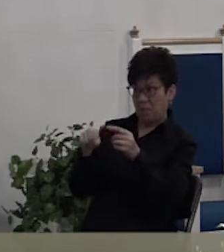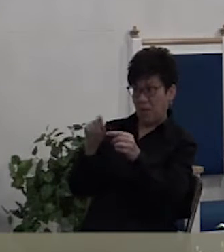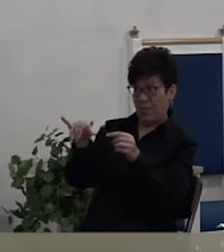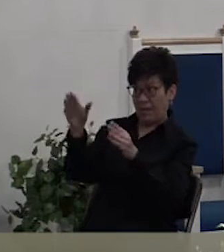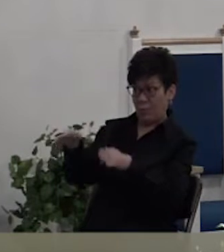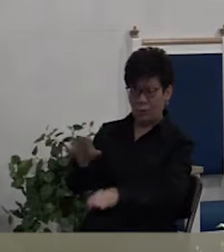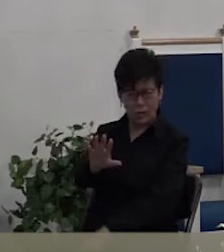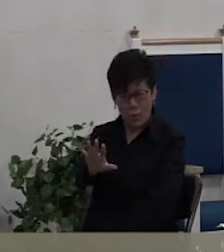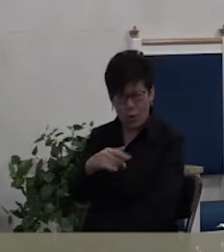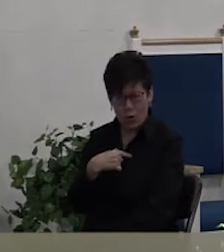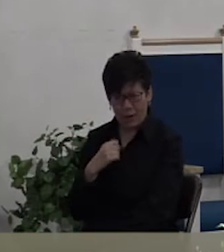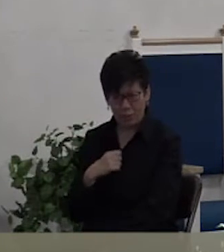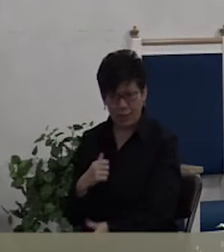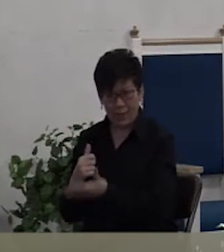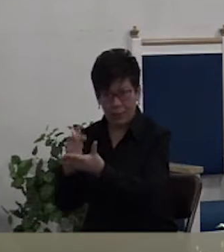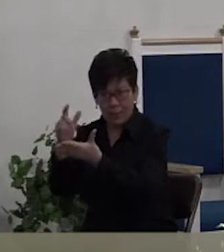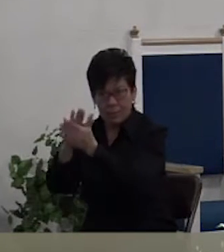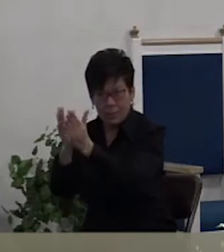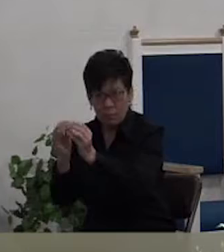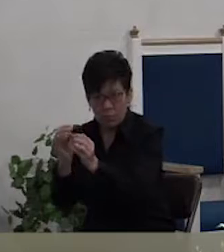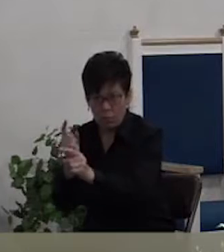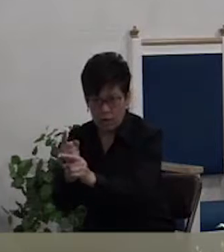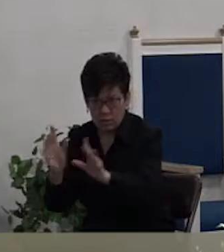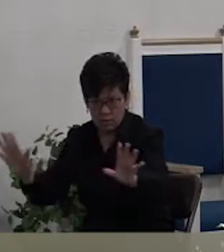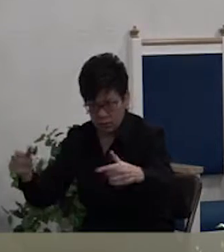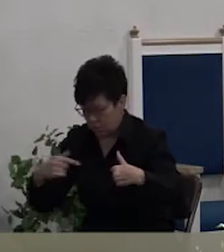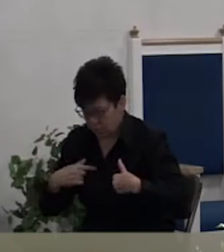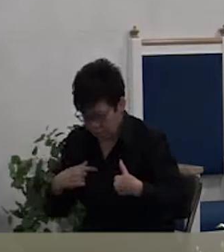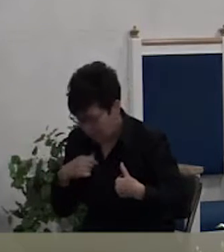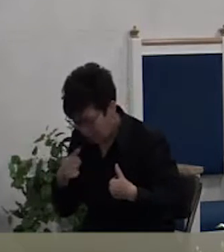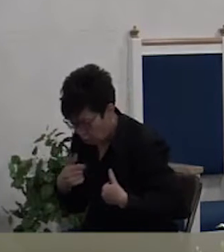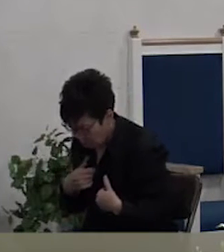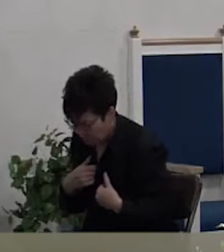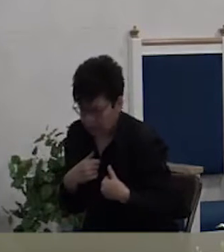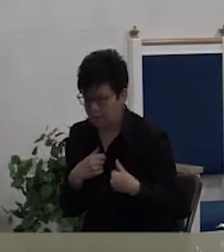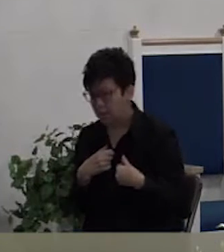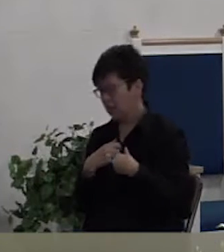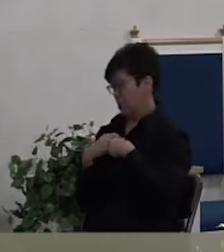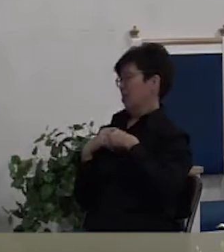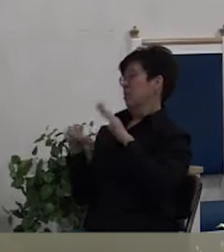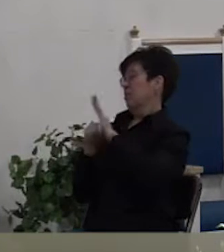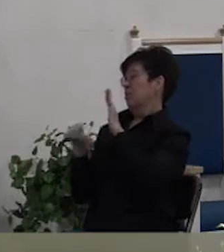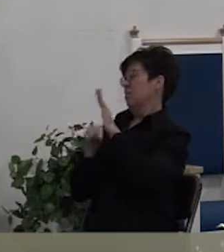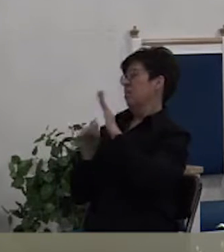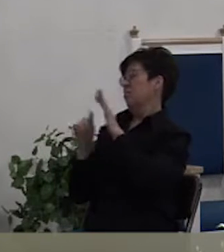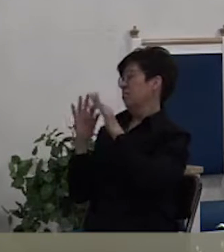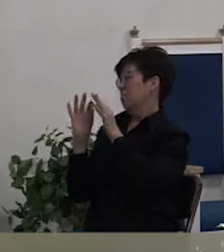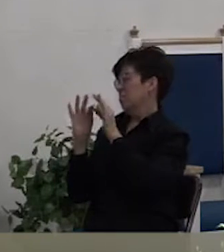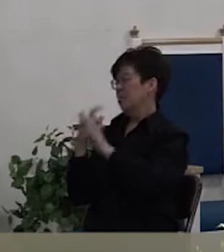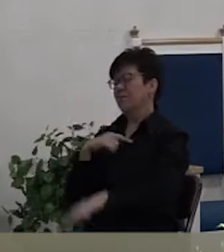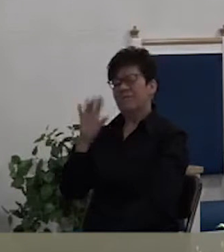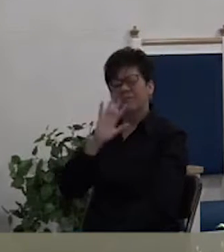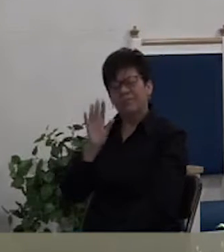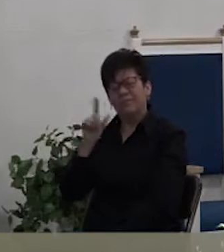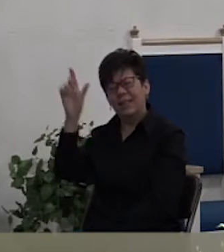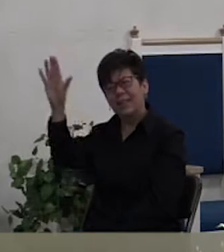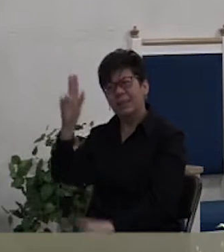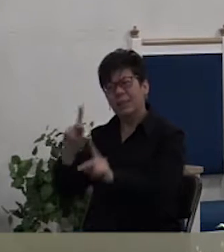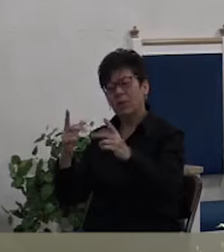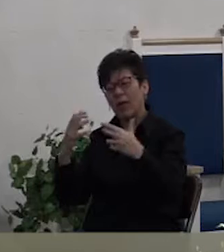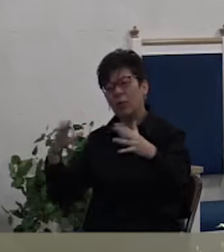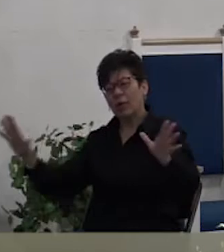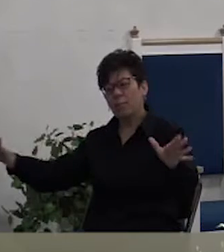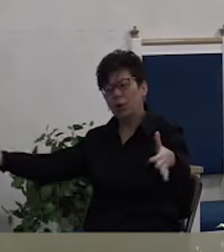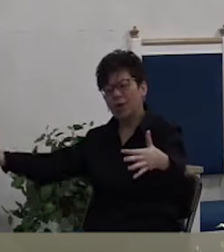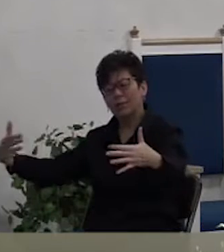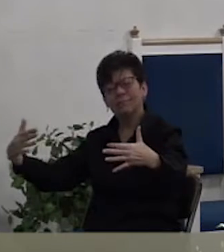trying to help them get right. I'm not going to sit around and tear somebody down. I'm embracing God's people.